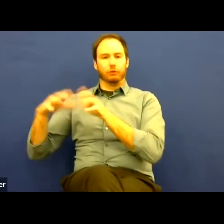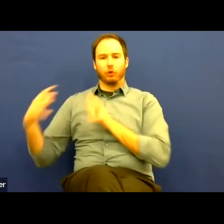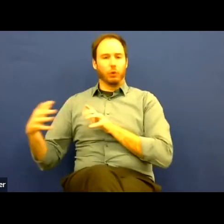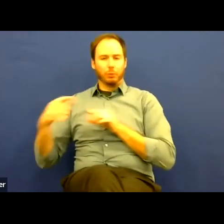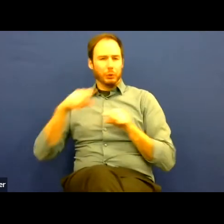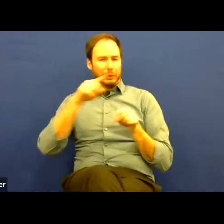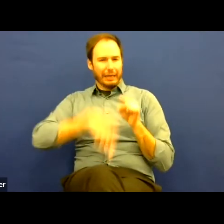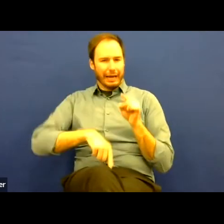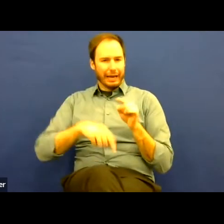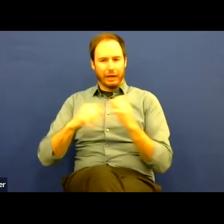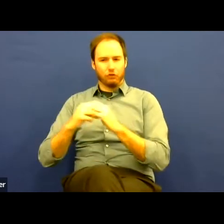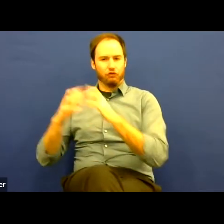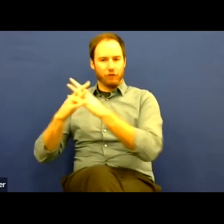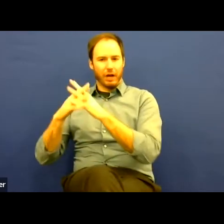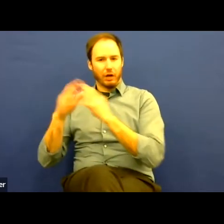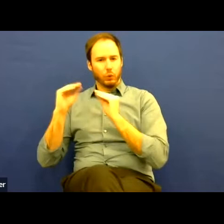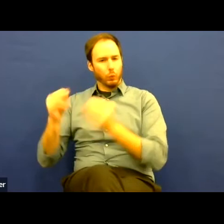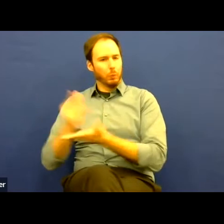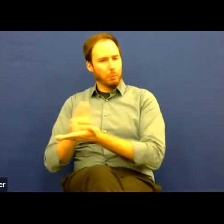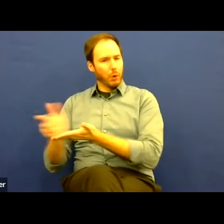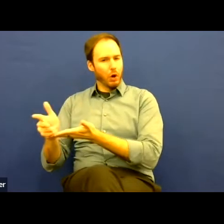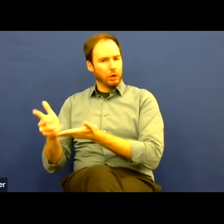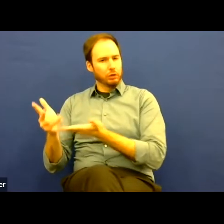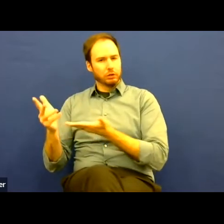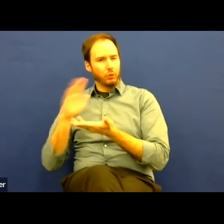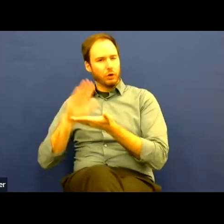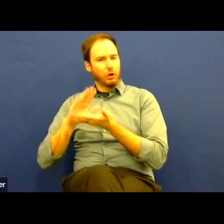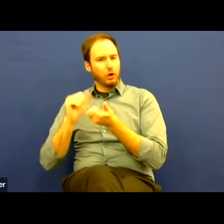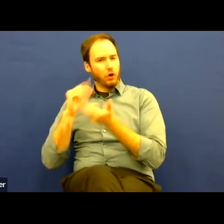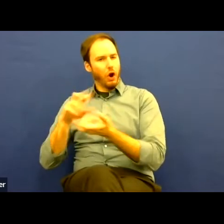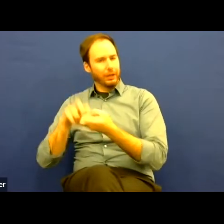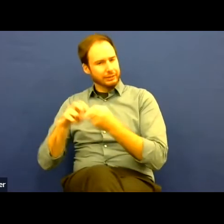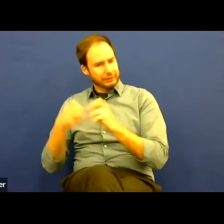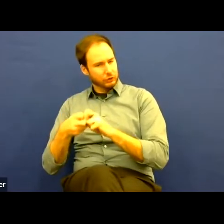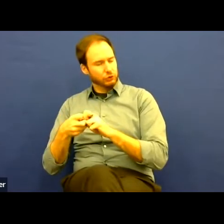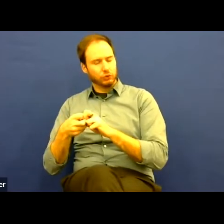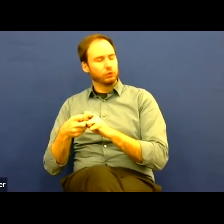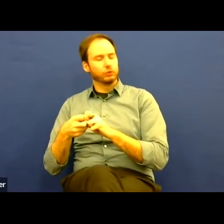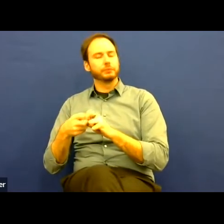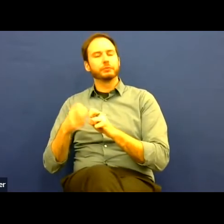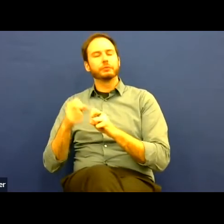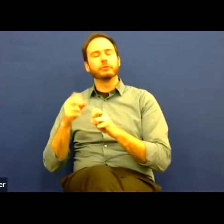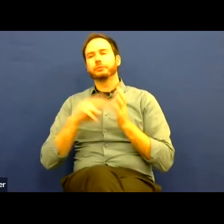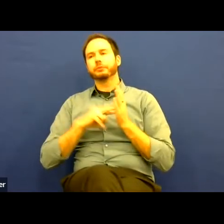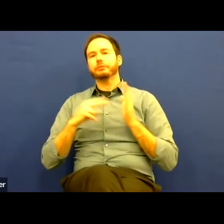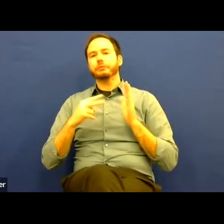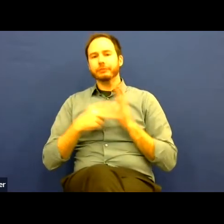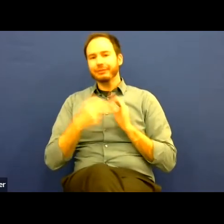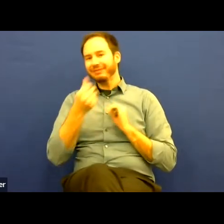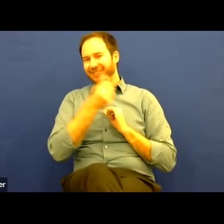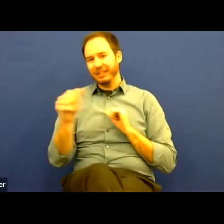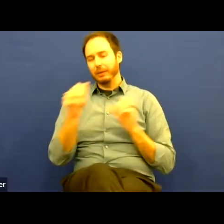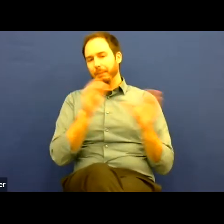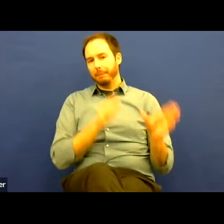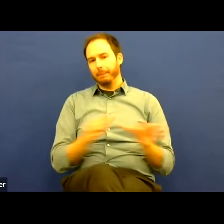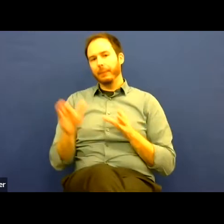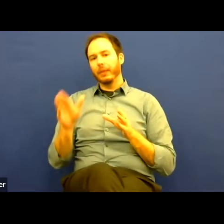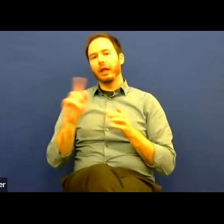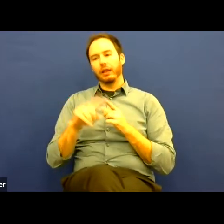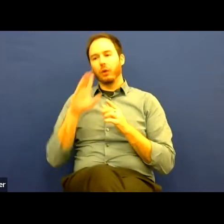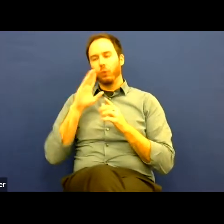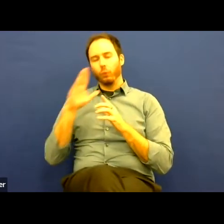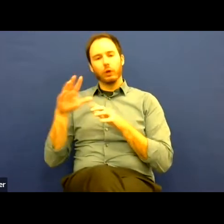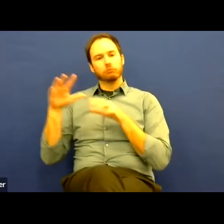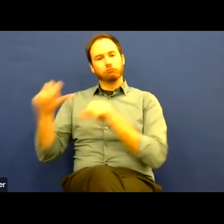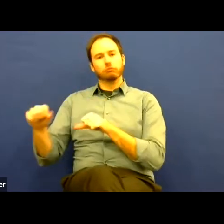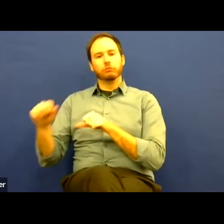create something that then creates an issue. You understand what I'm saying? Yeah. So any plan that redevelops this would